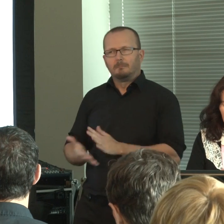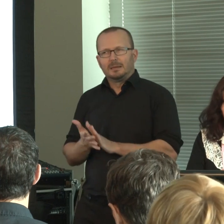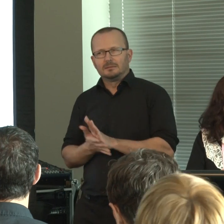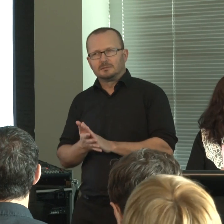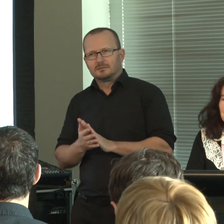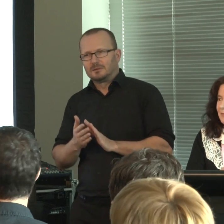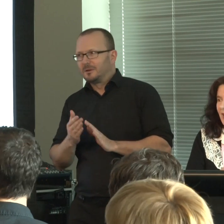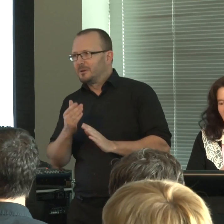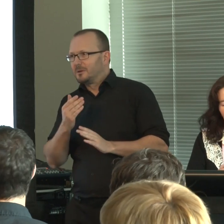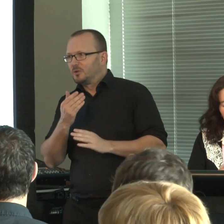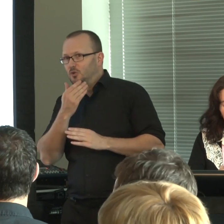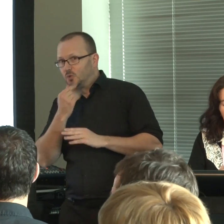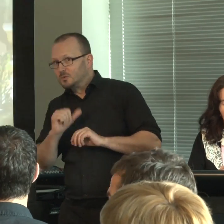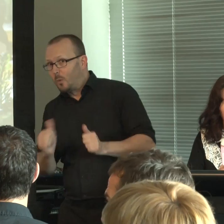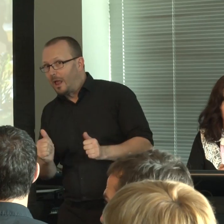we go.